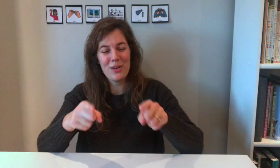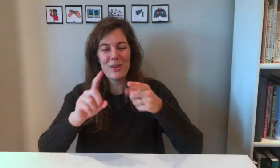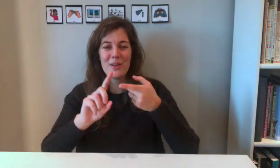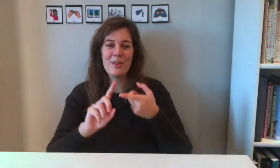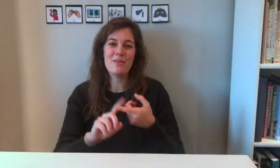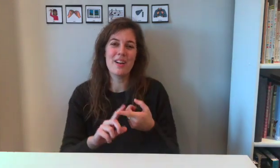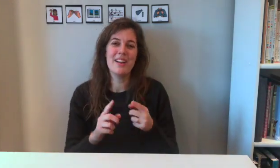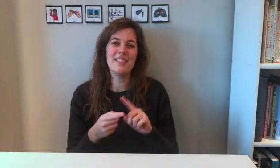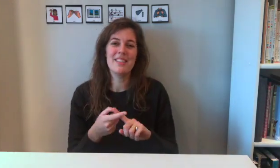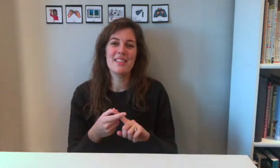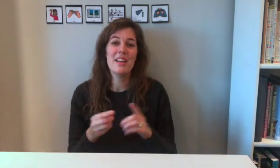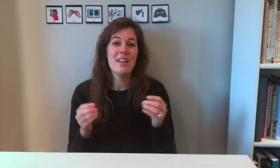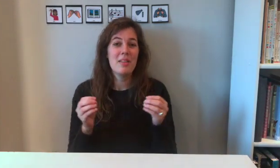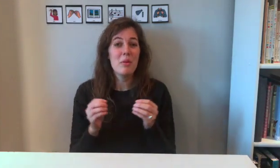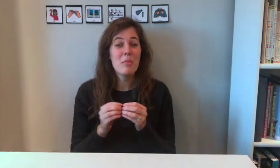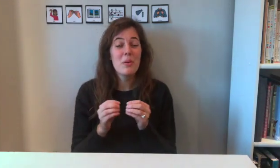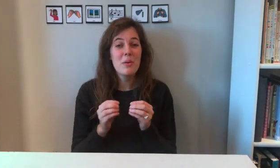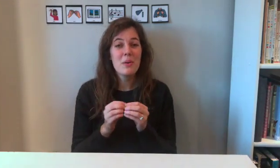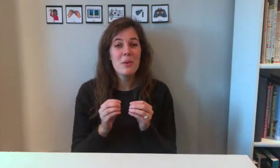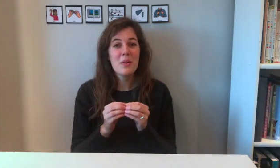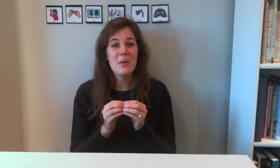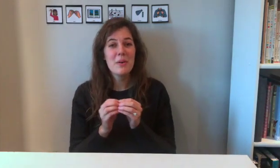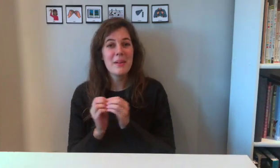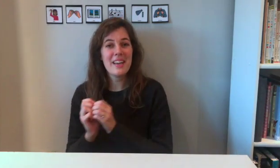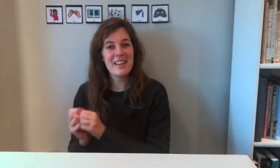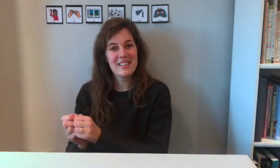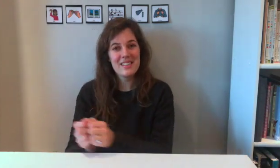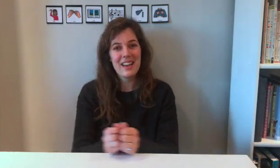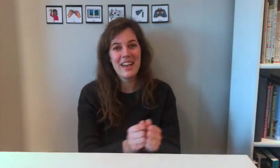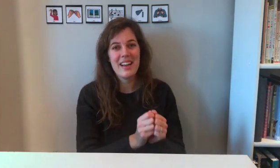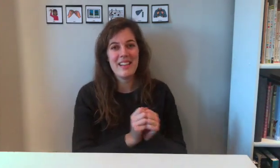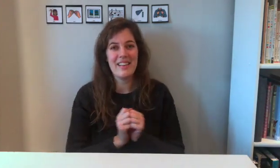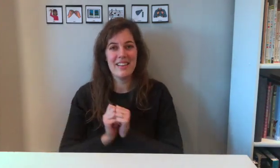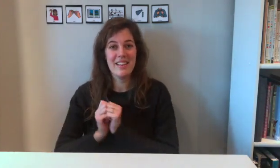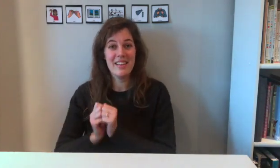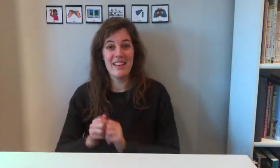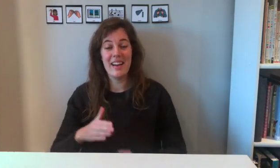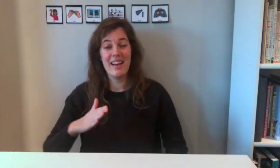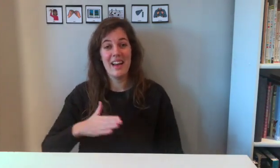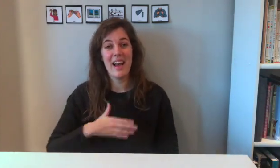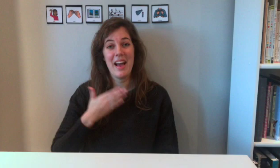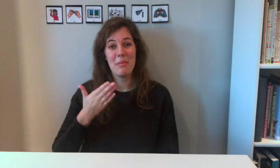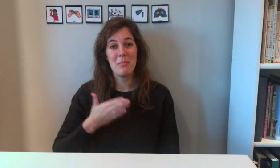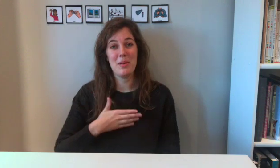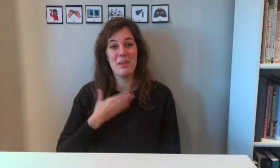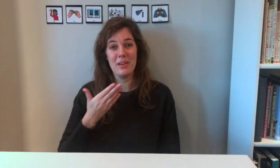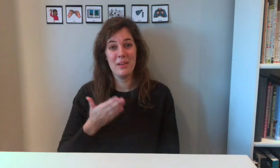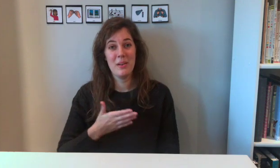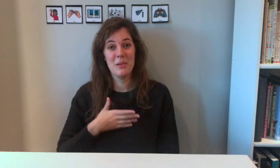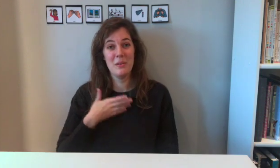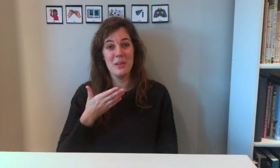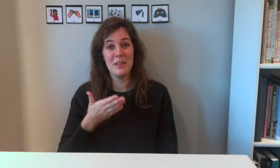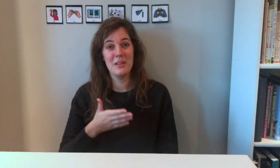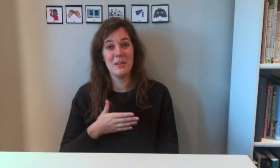your friends. The more we get together, the happier we'll